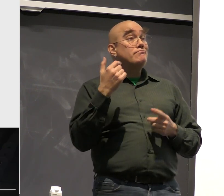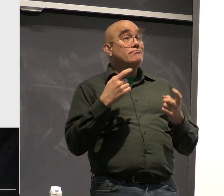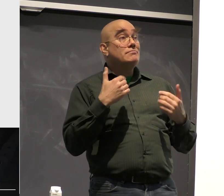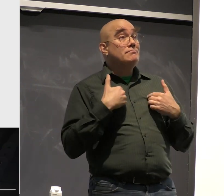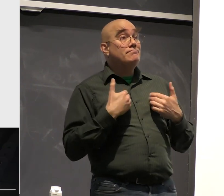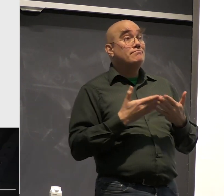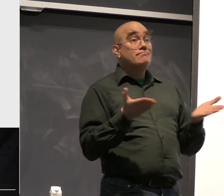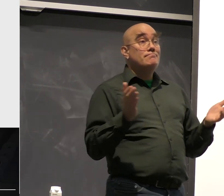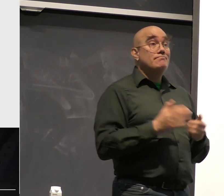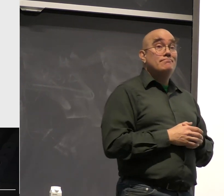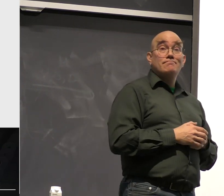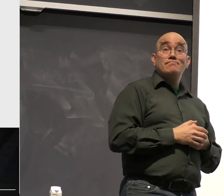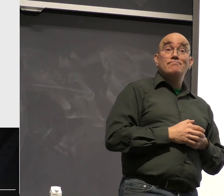Other questions?